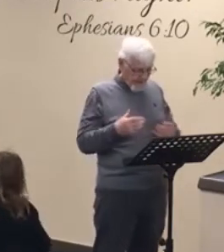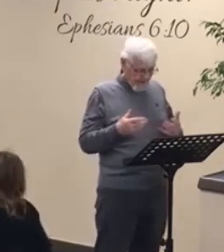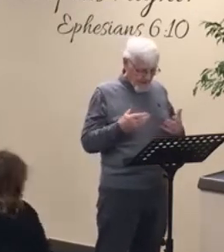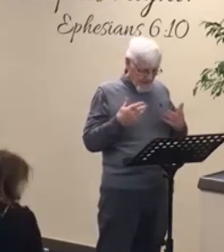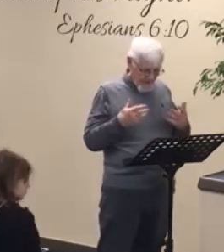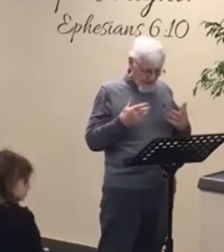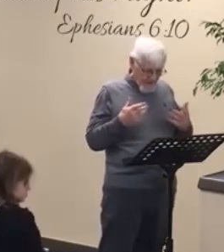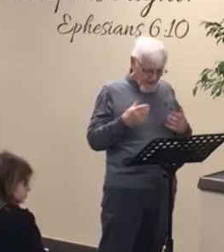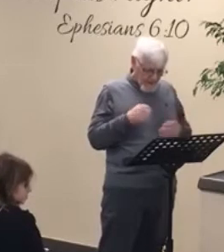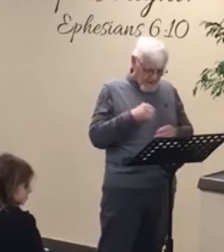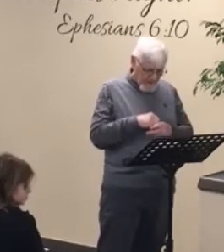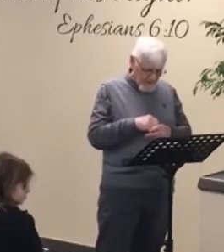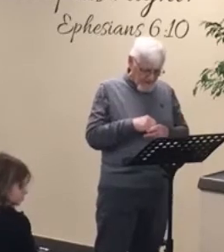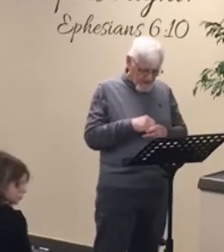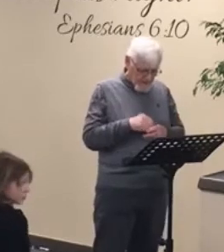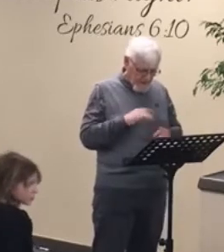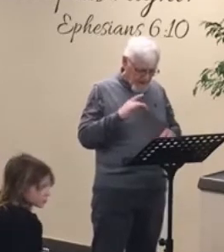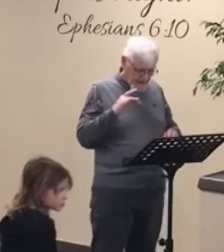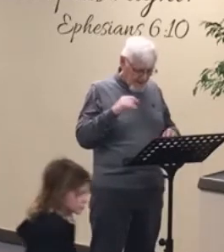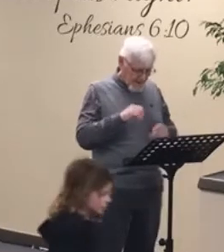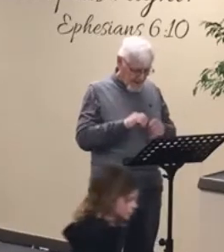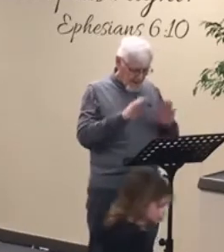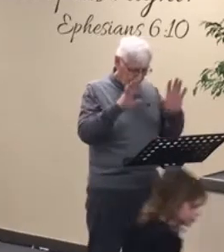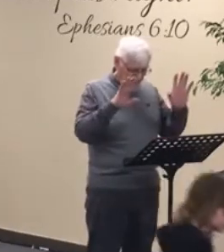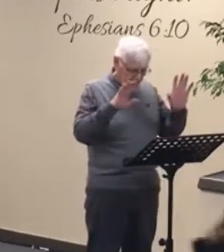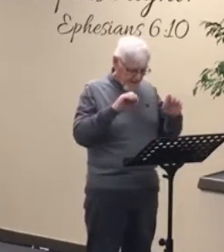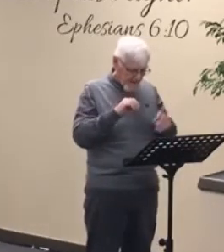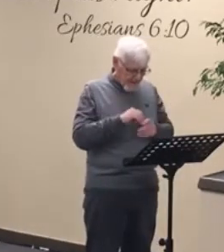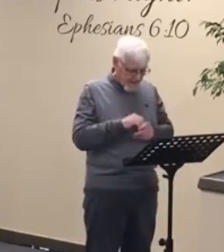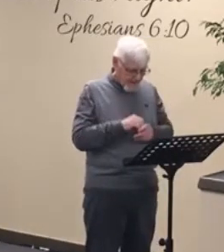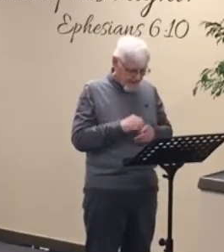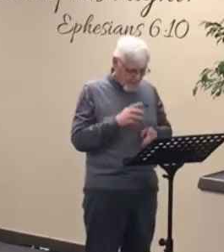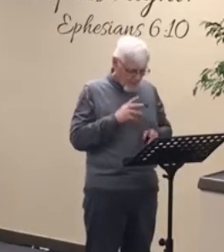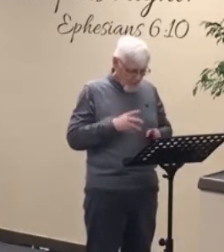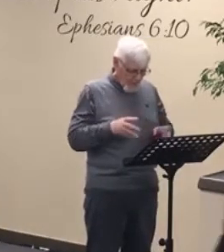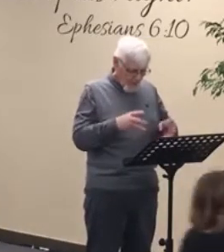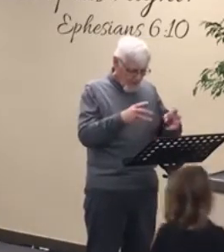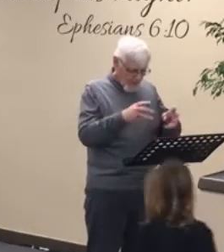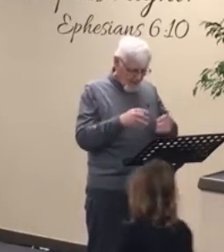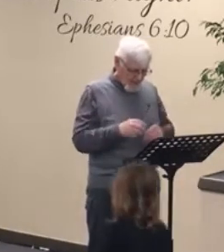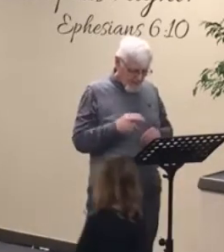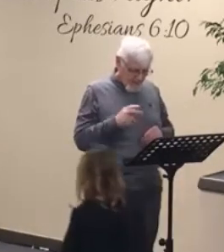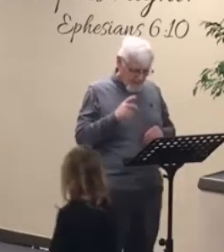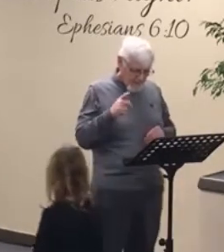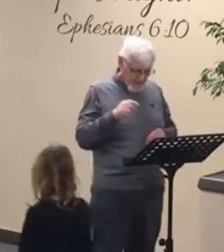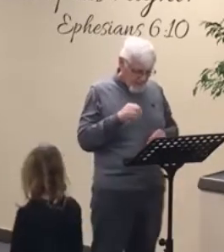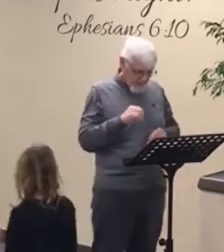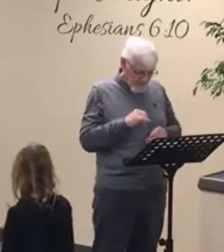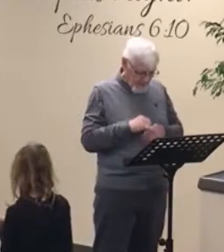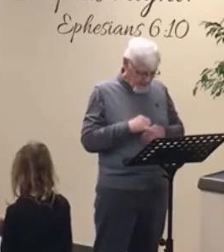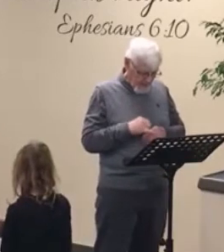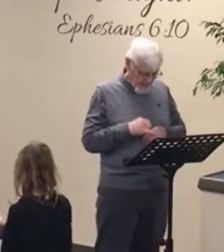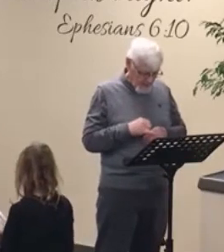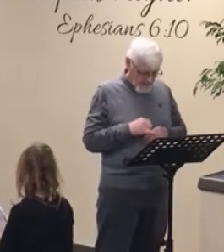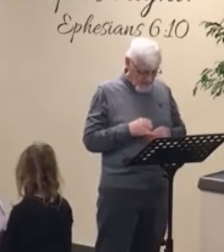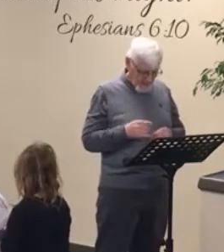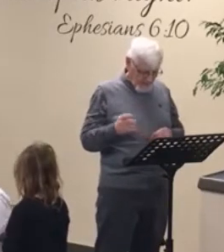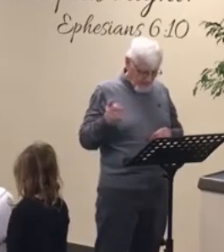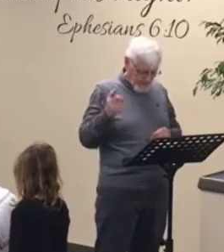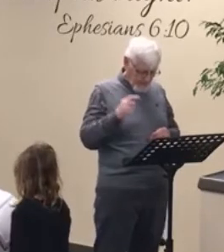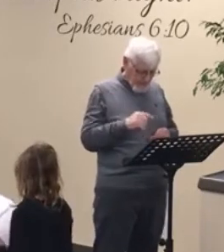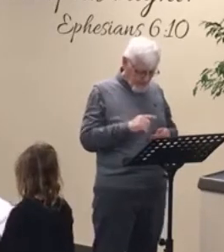it shines in the light, it streams from the hills, it descends to